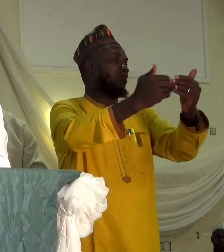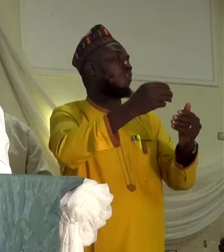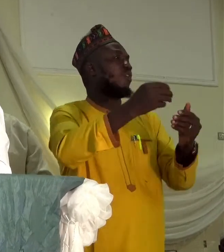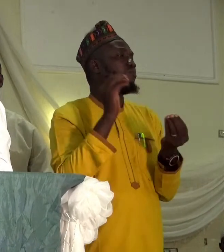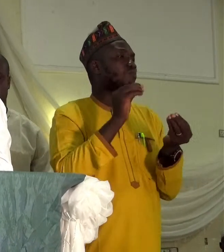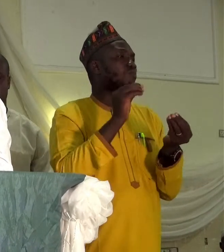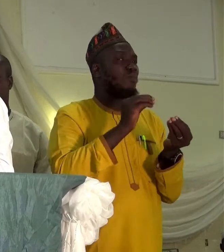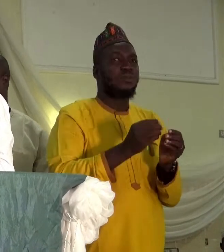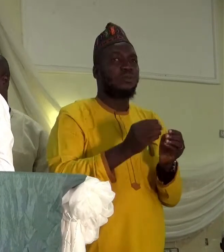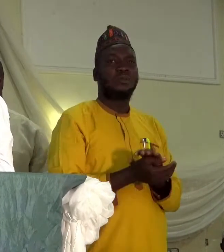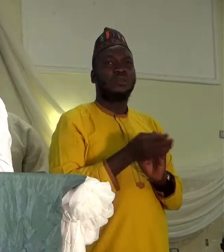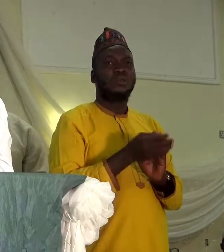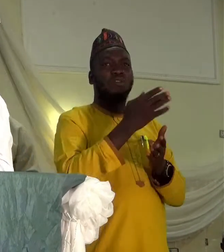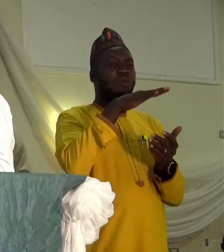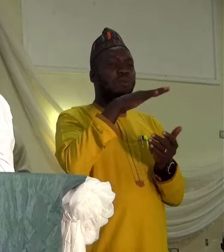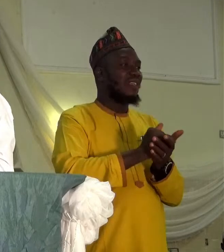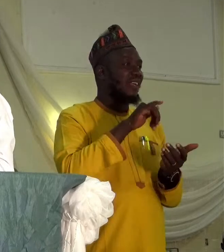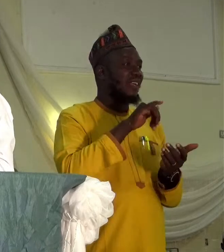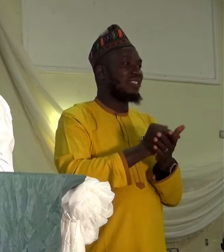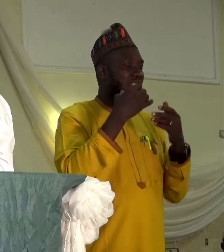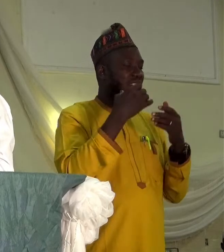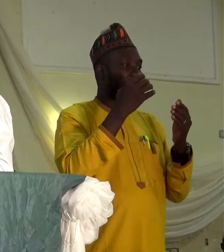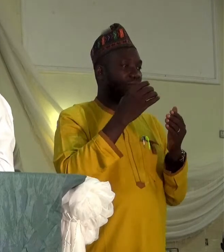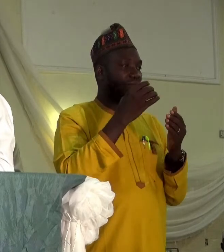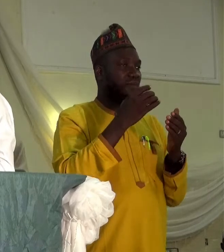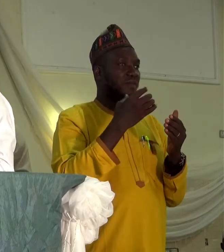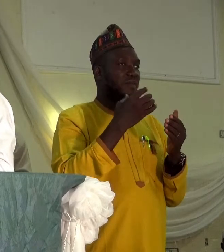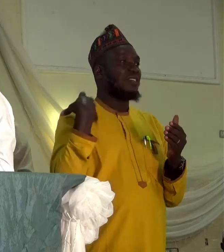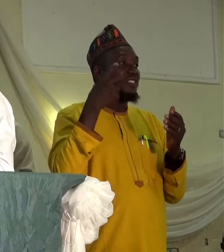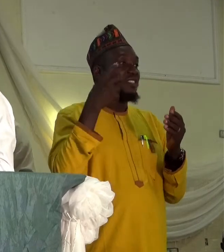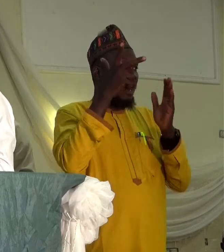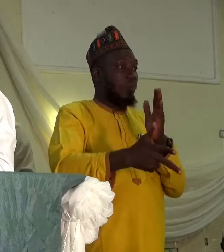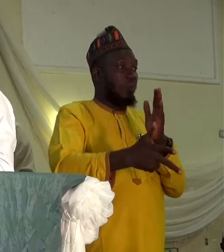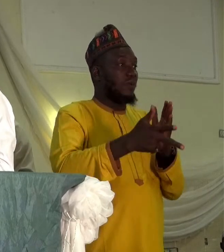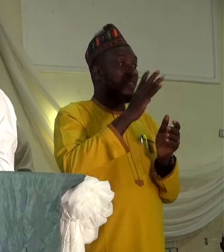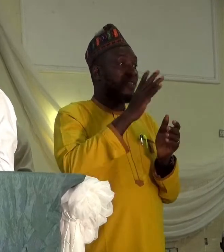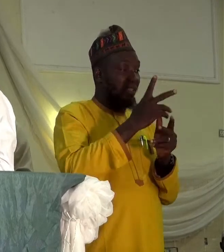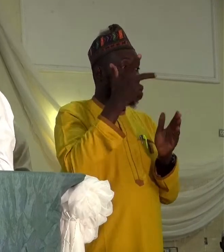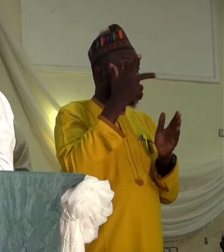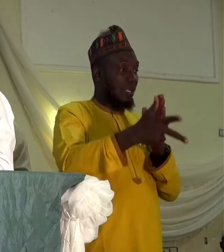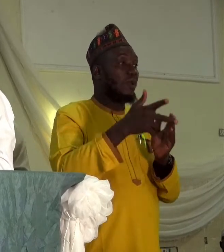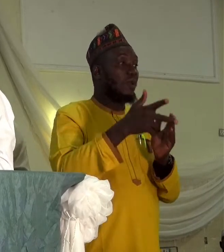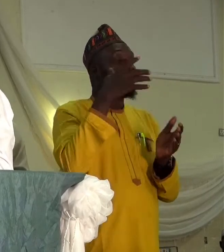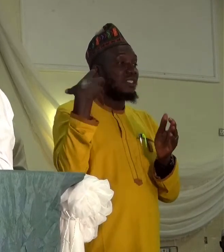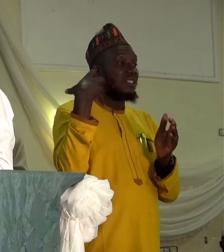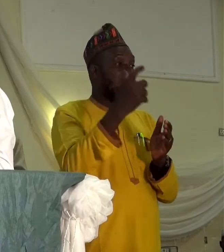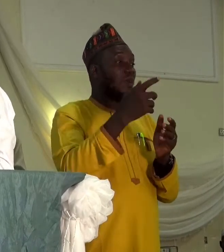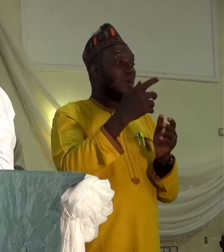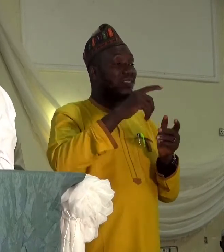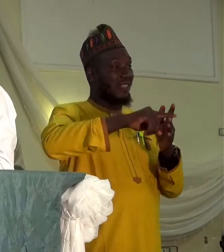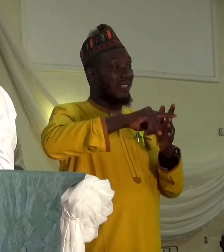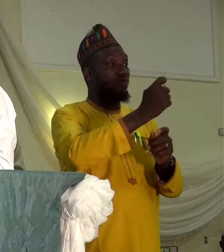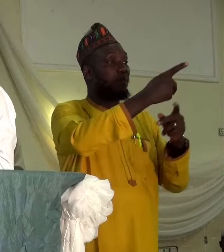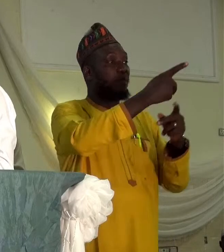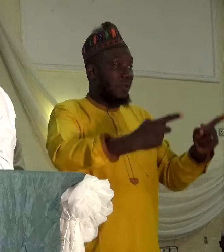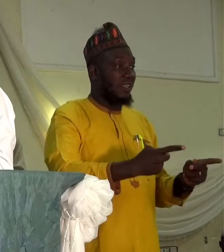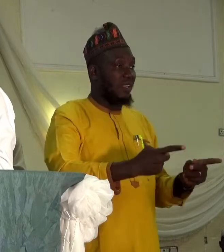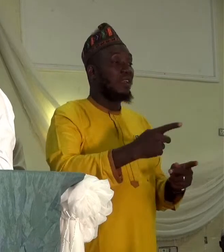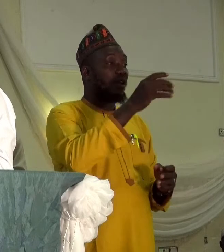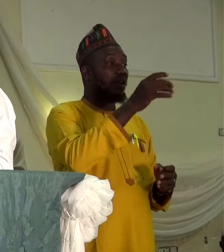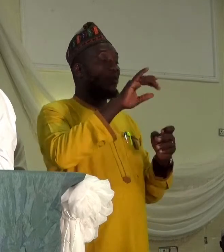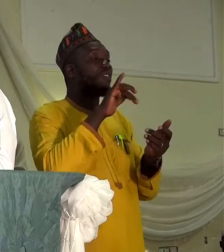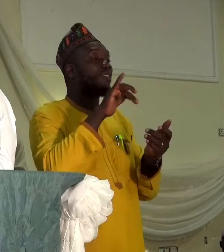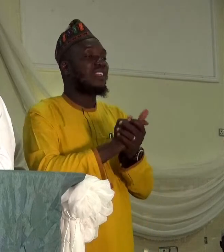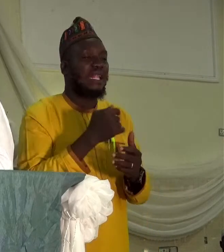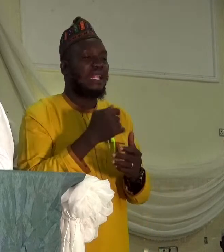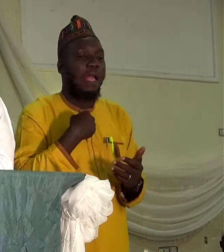champion sees himself as a champion, that day his championship starts decreasing. Ndo de ba ti wo pe emi da mo da ndo